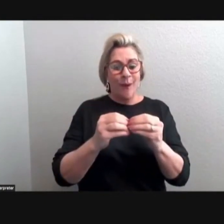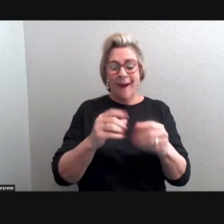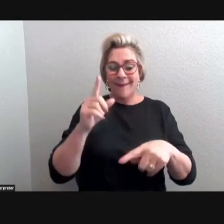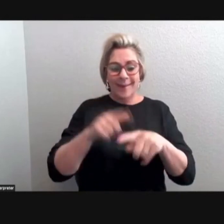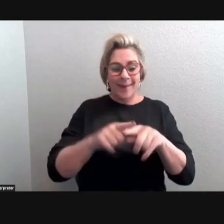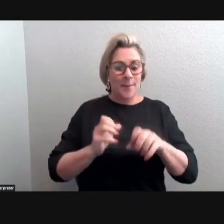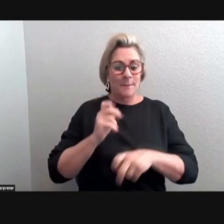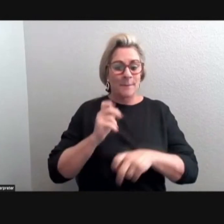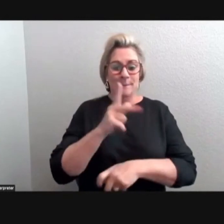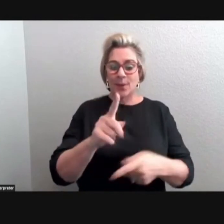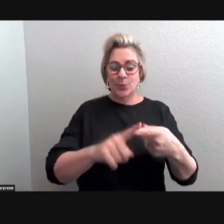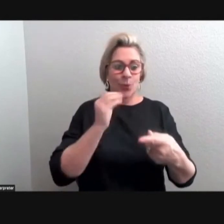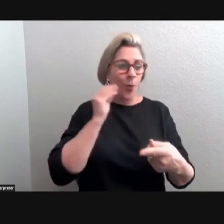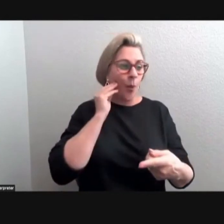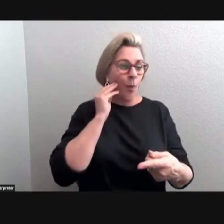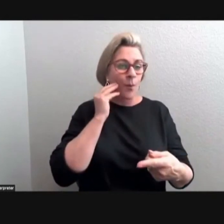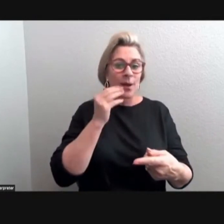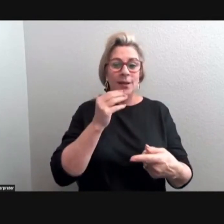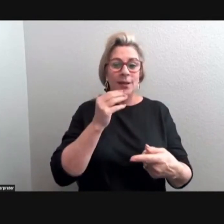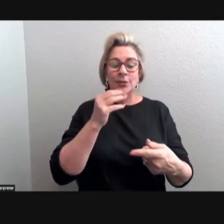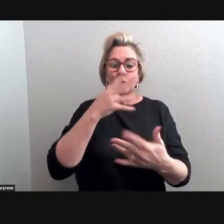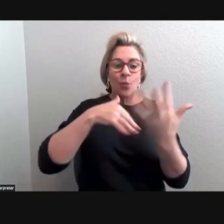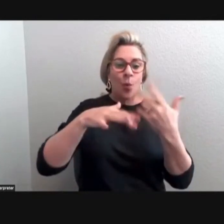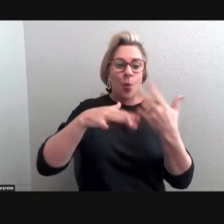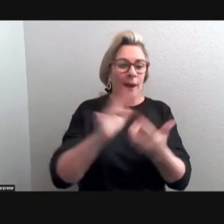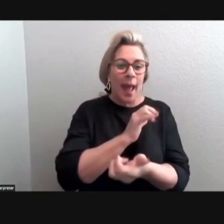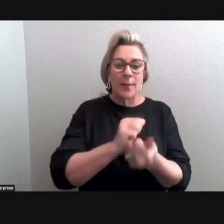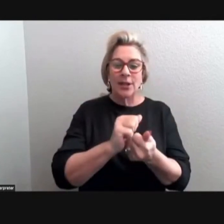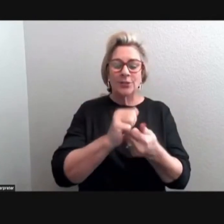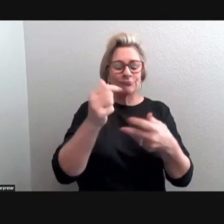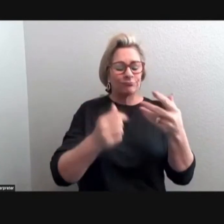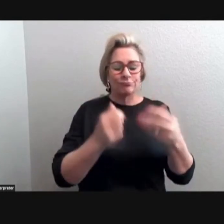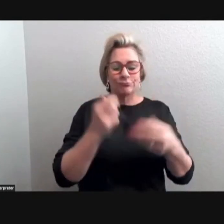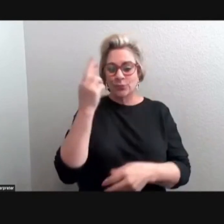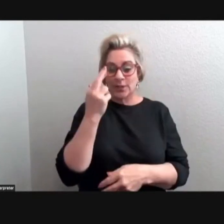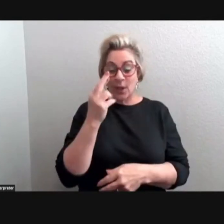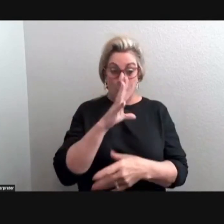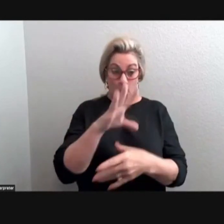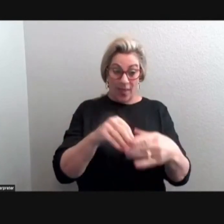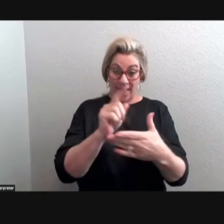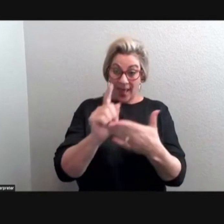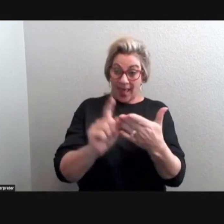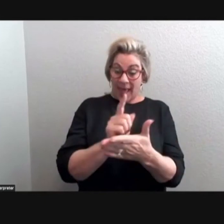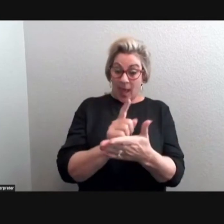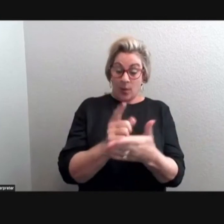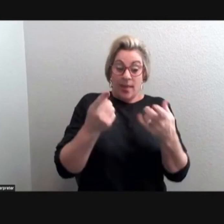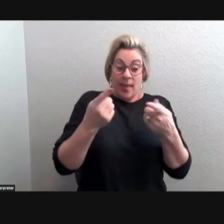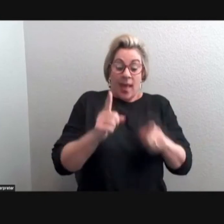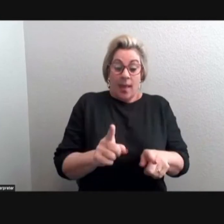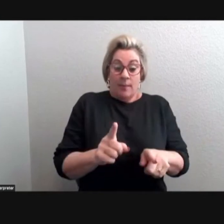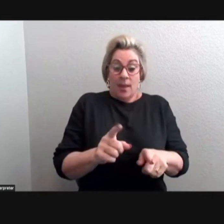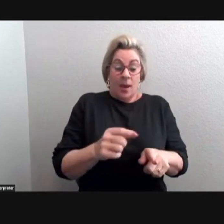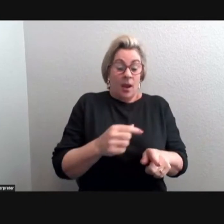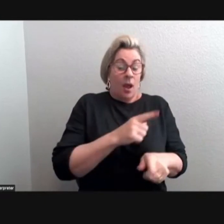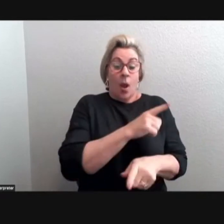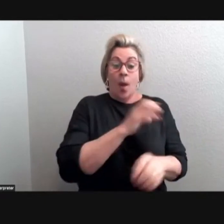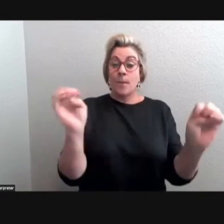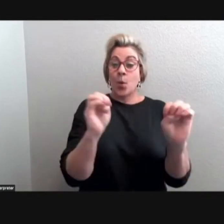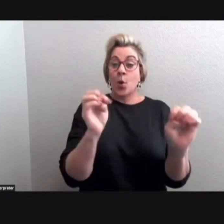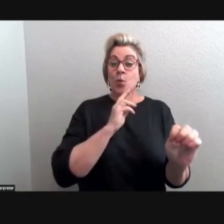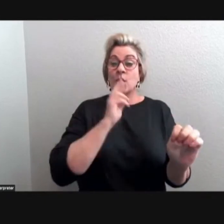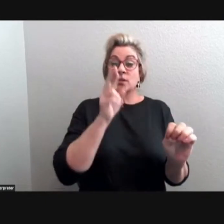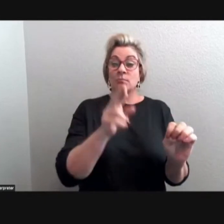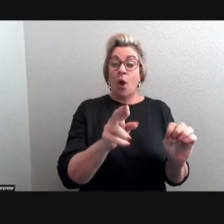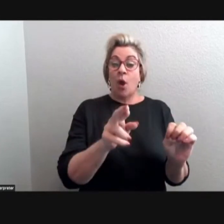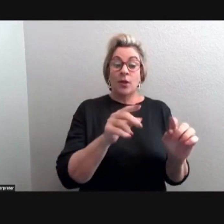of smoke damage and other things like that. With hours of the fire, we were able to mobilize our emergency response system to